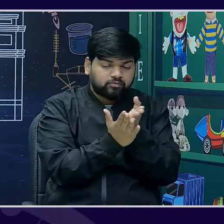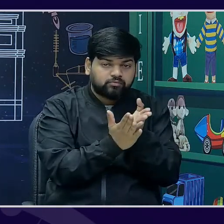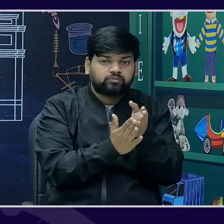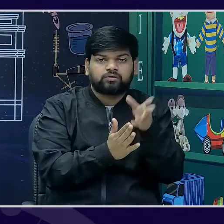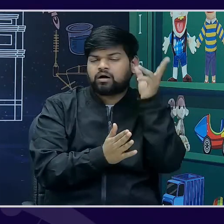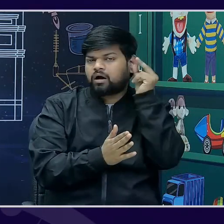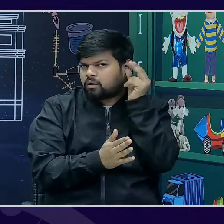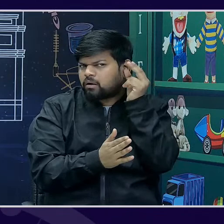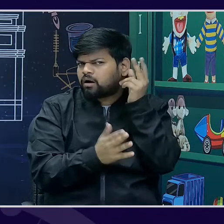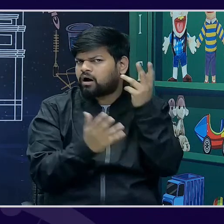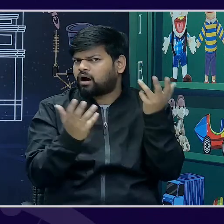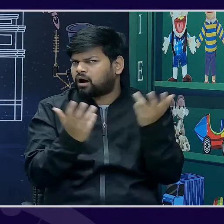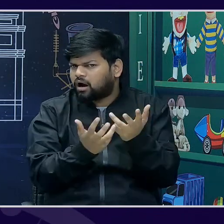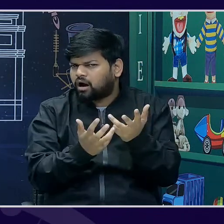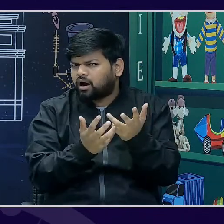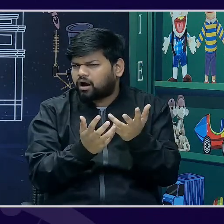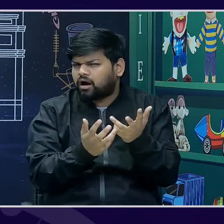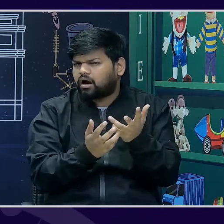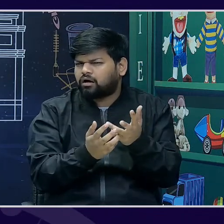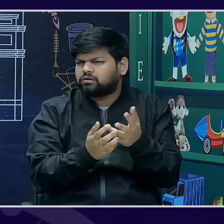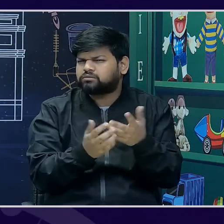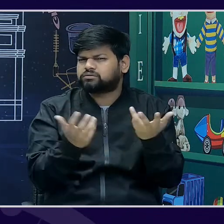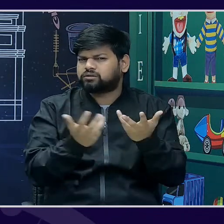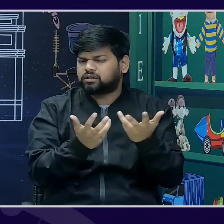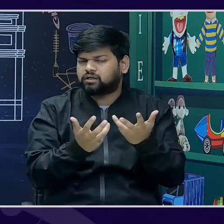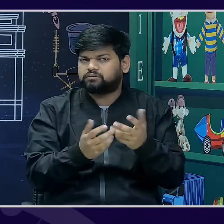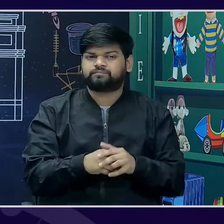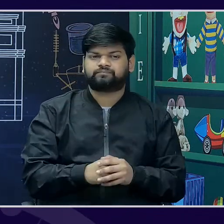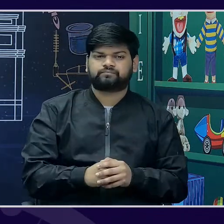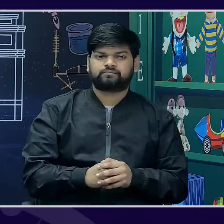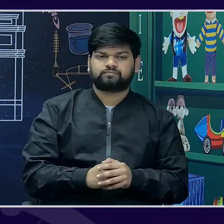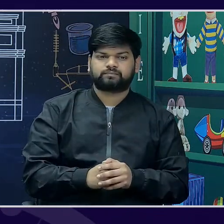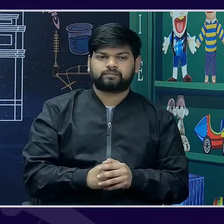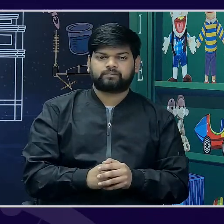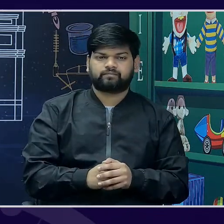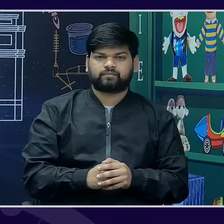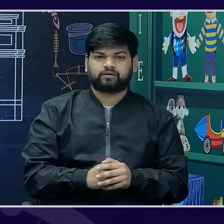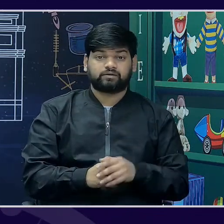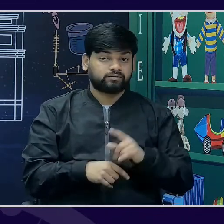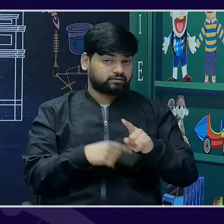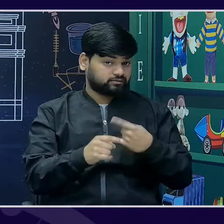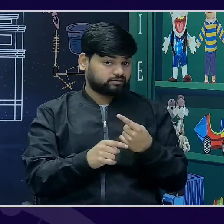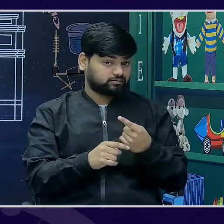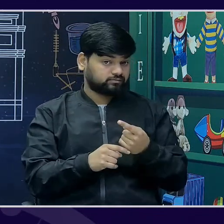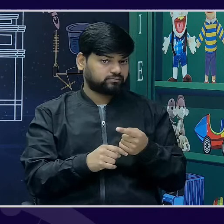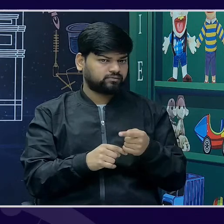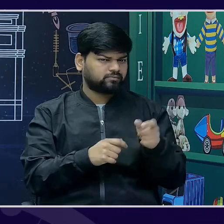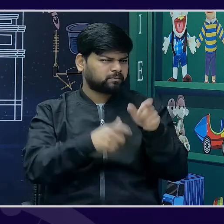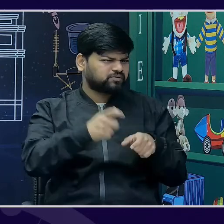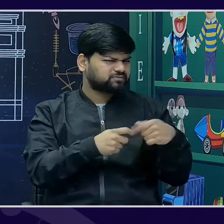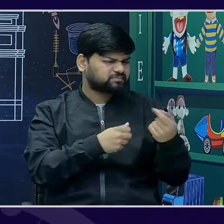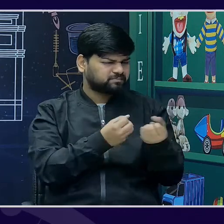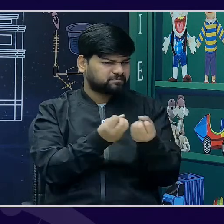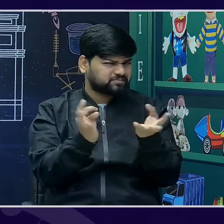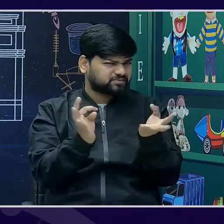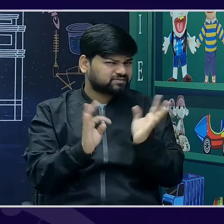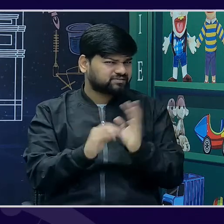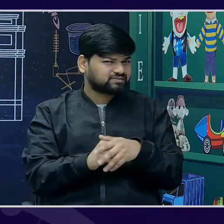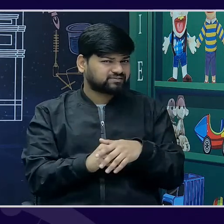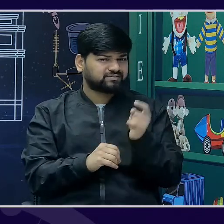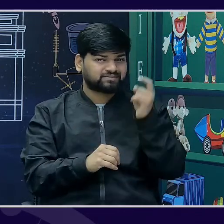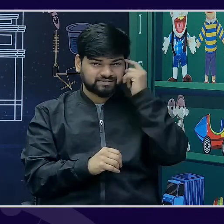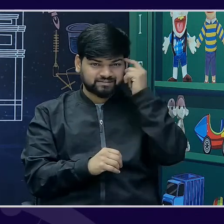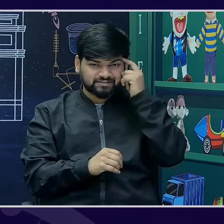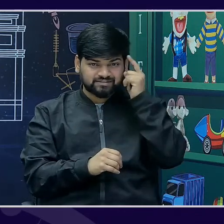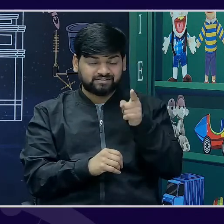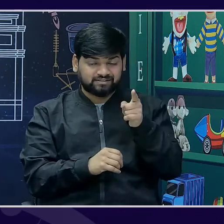would be, why 2 years? Agar implant lag gaya, the baby should start speaking. Yeah. So that's a very good question, and